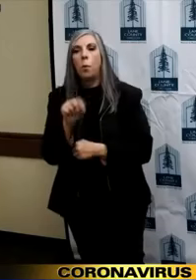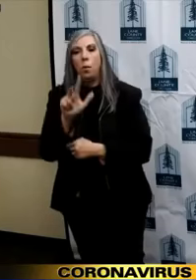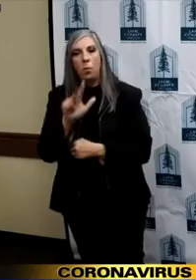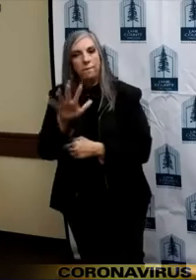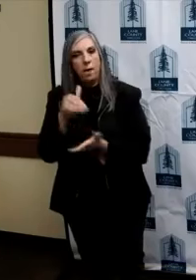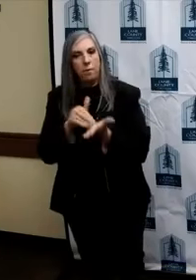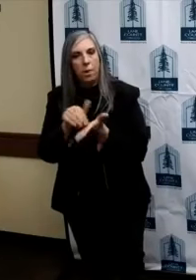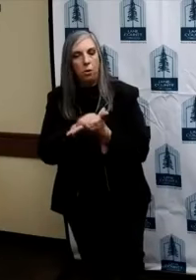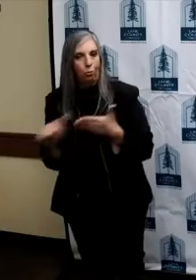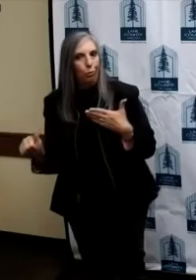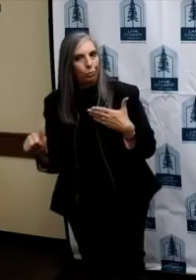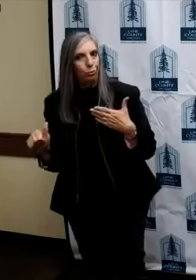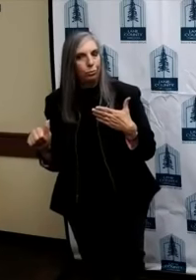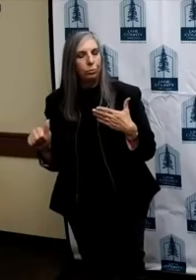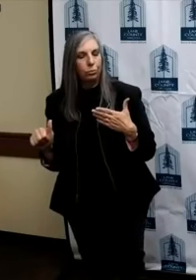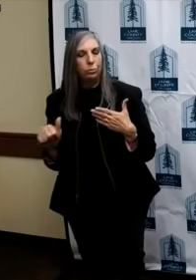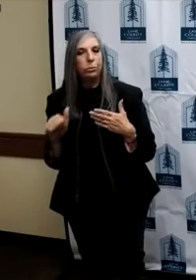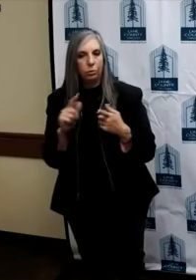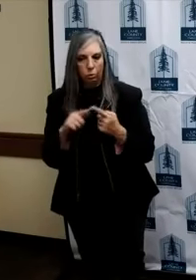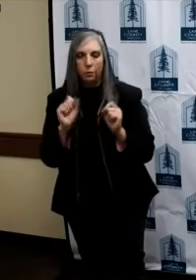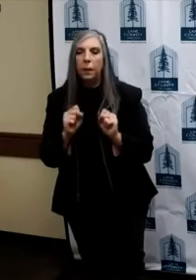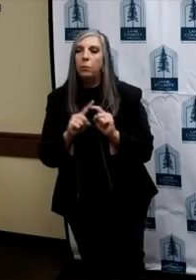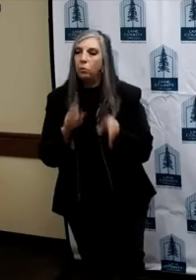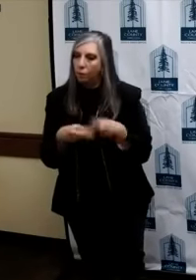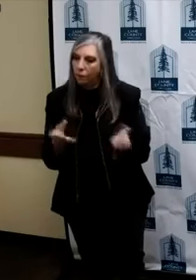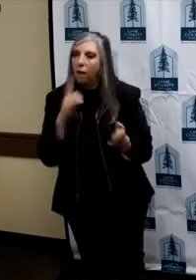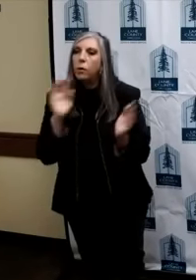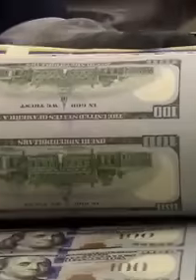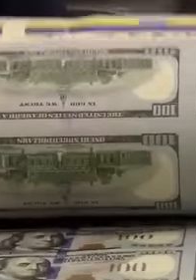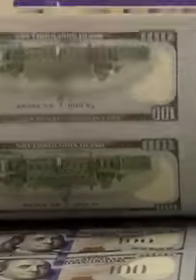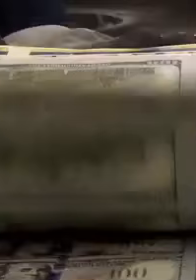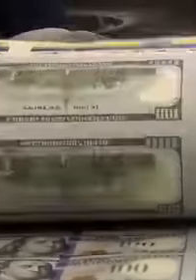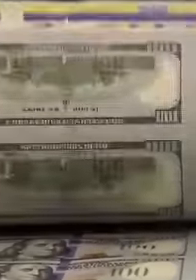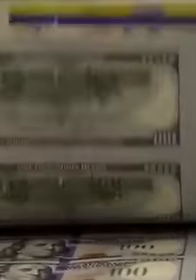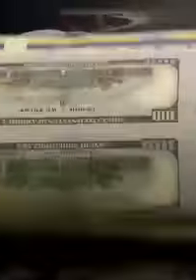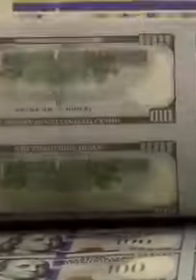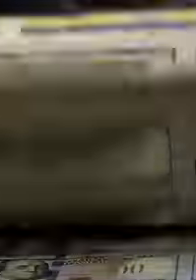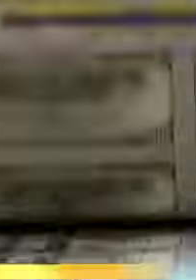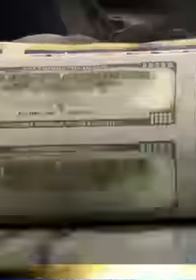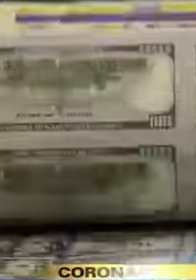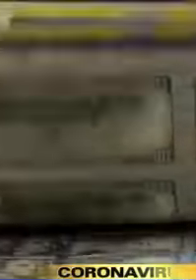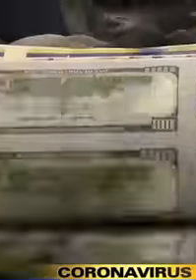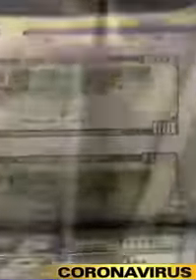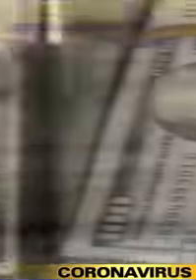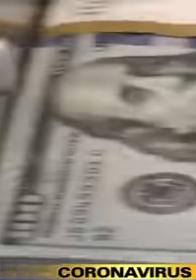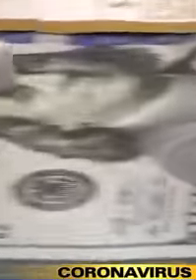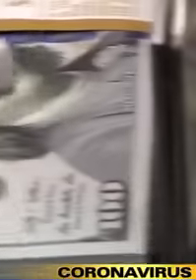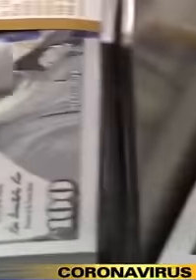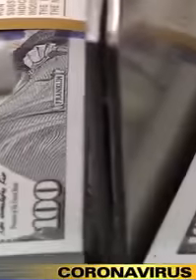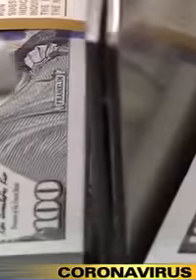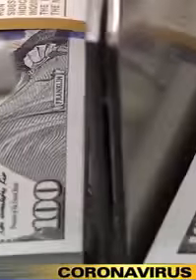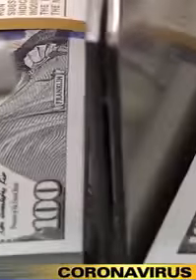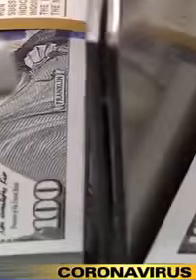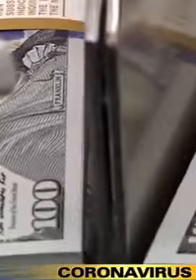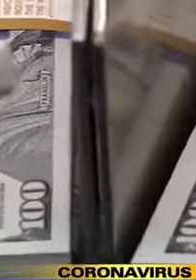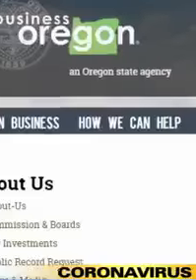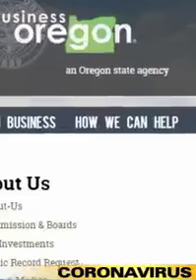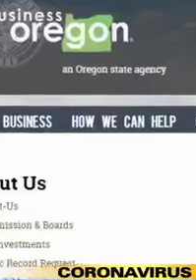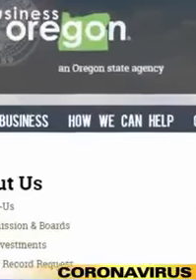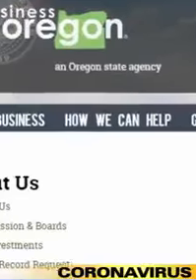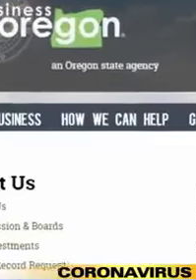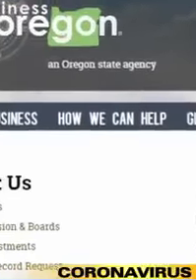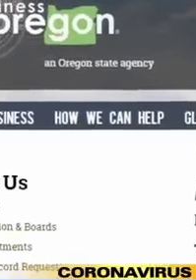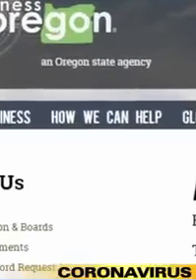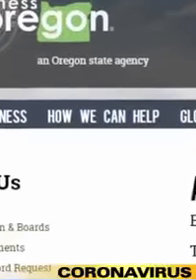million dollars to bear for our small local businesses. That money would come from a grant from the state's economic development agency,